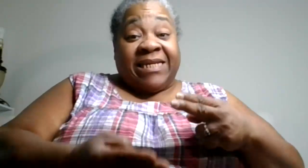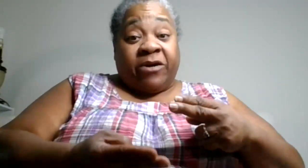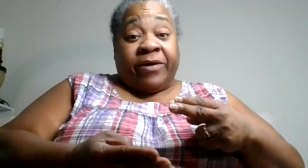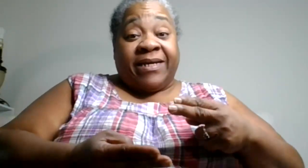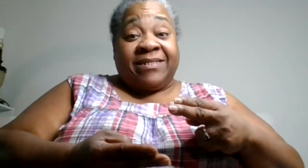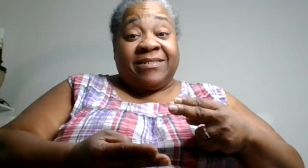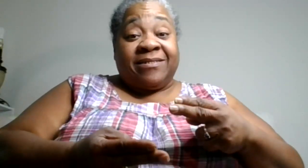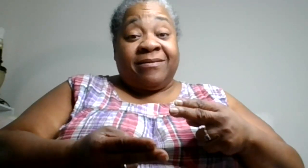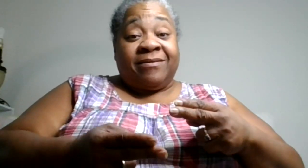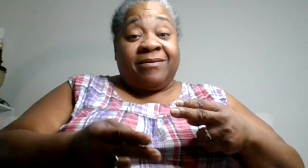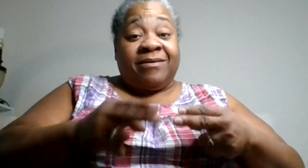Decrease.